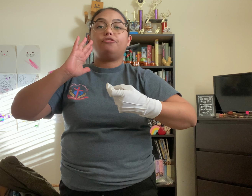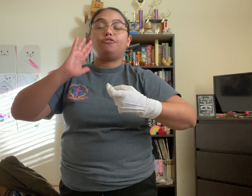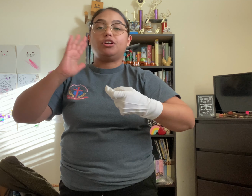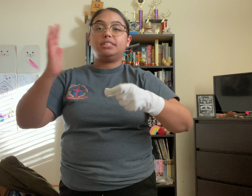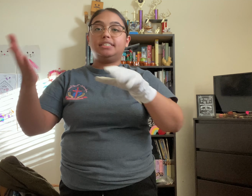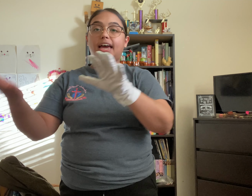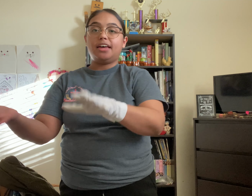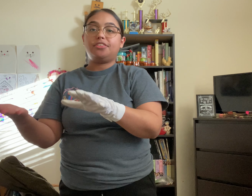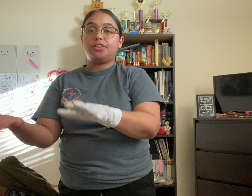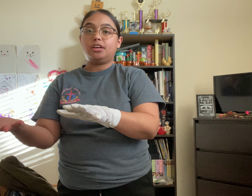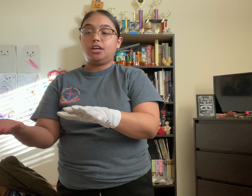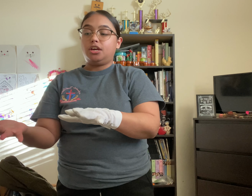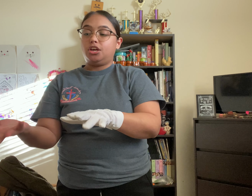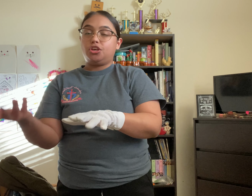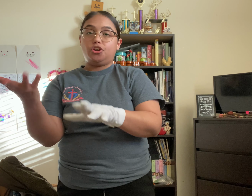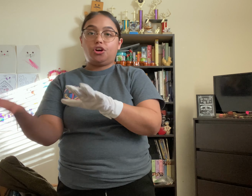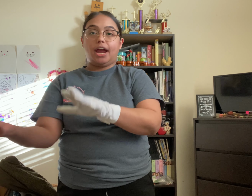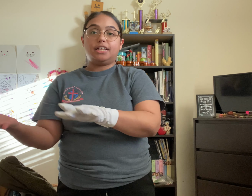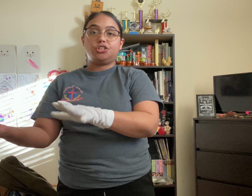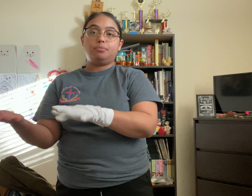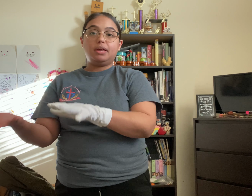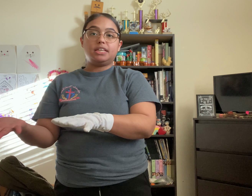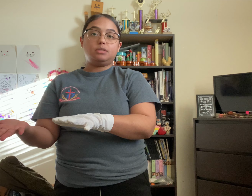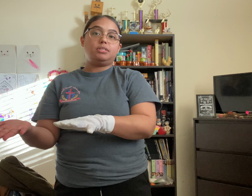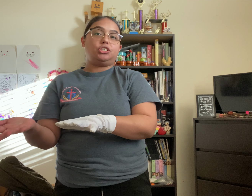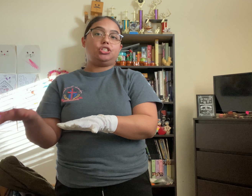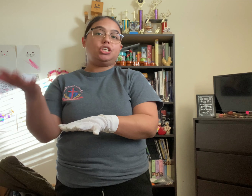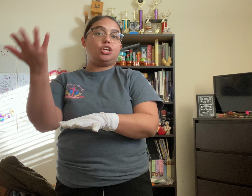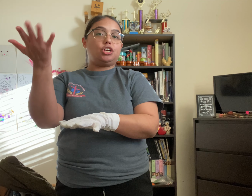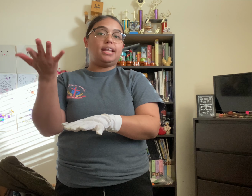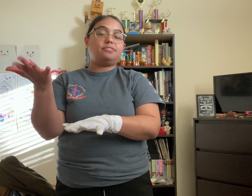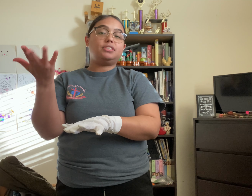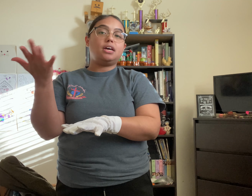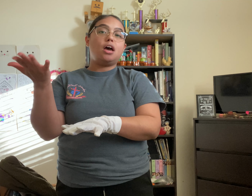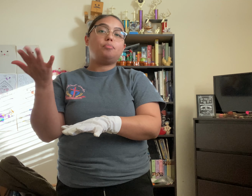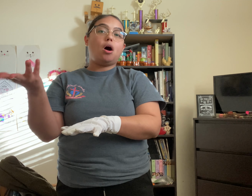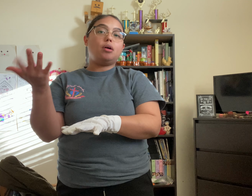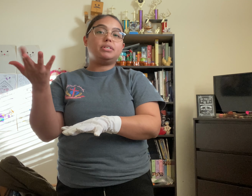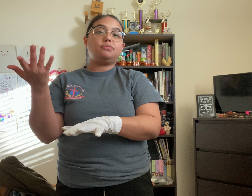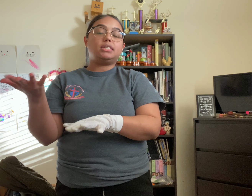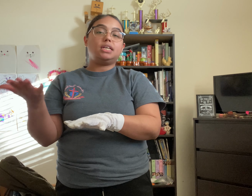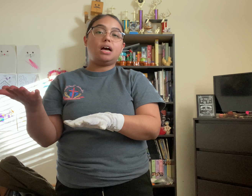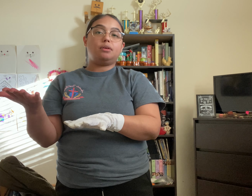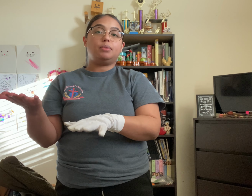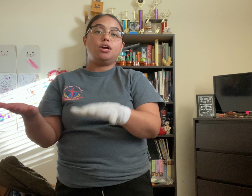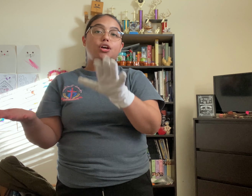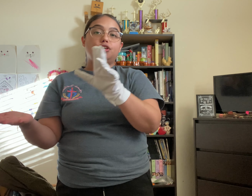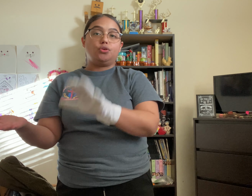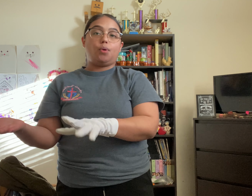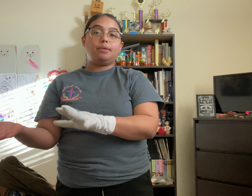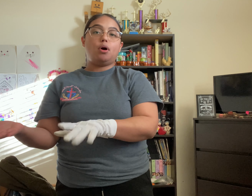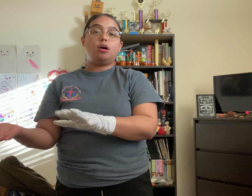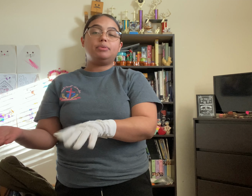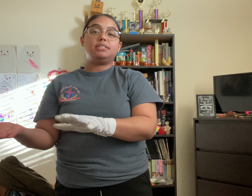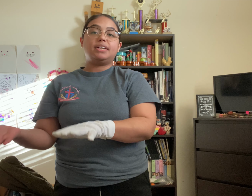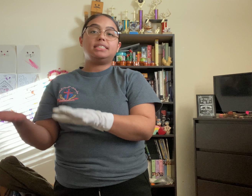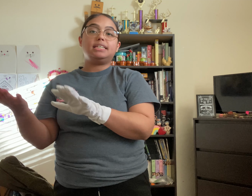for death, your hands are going to be in this position. Your left palm is facing up. Your right palm is facing